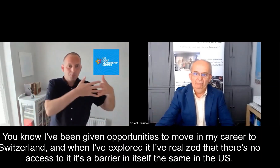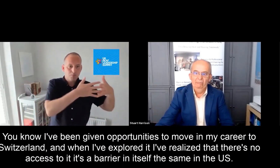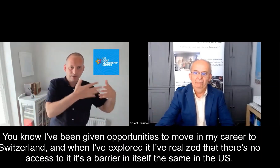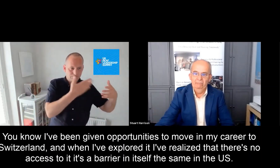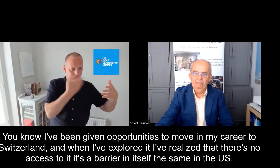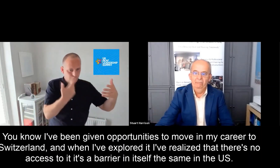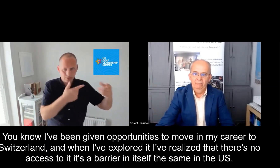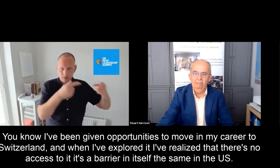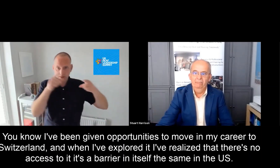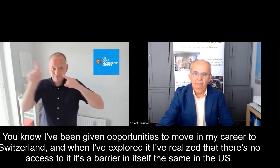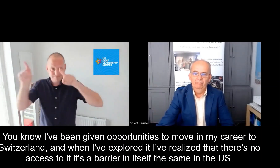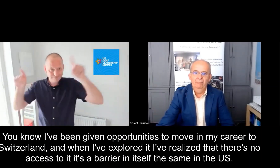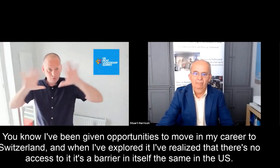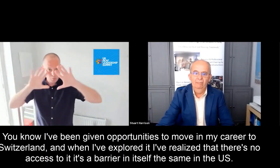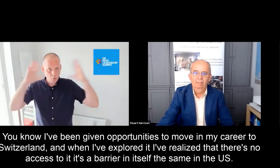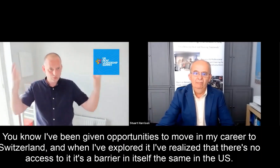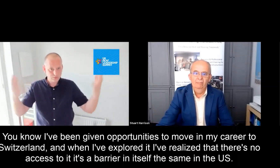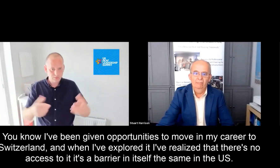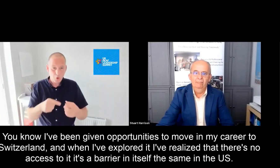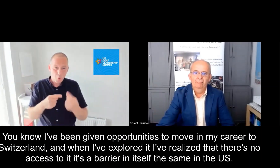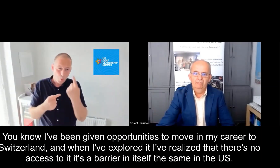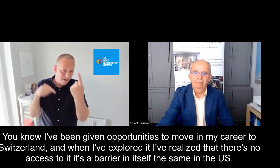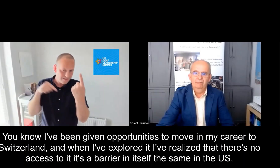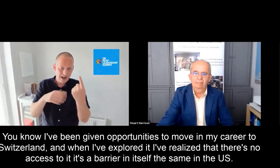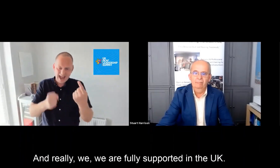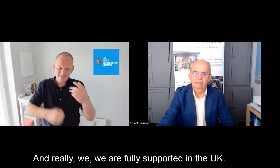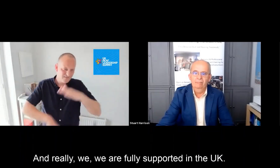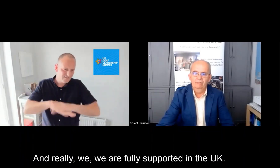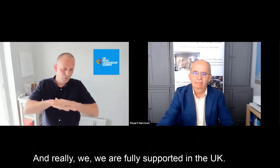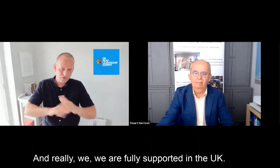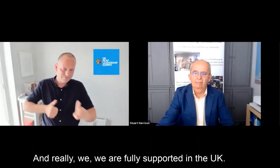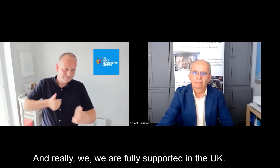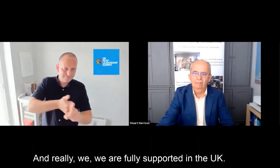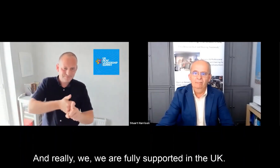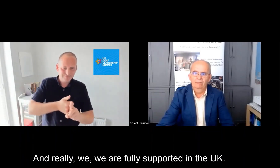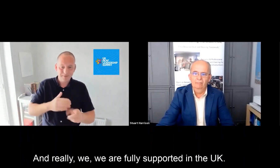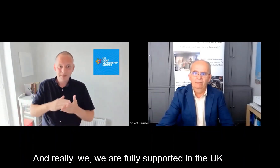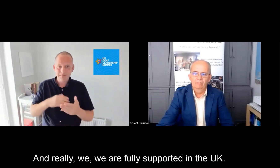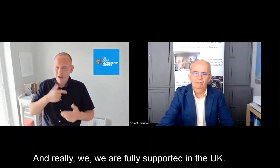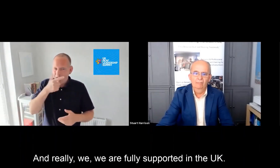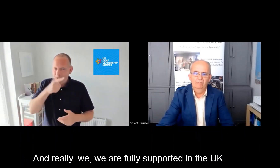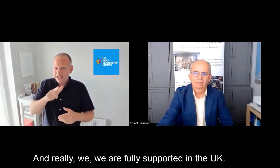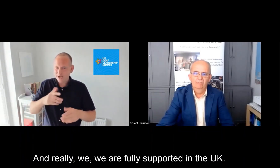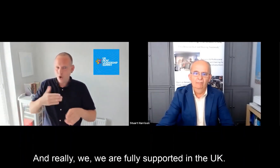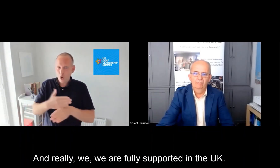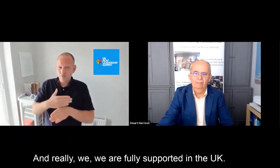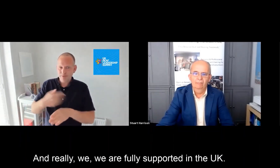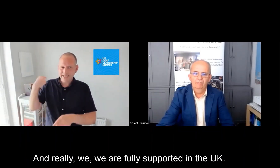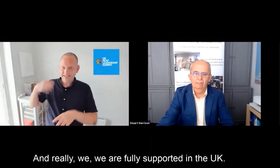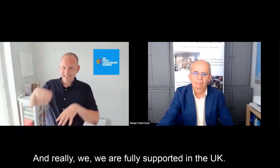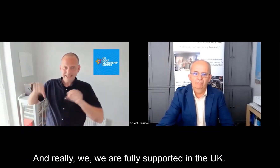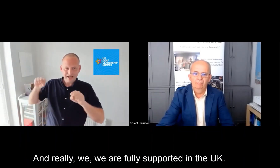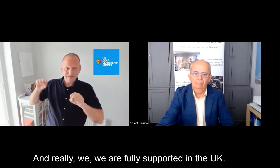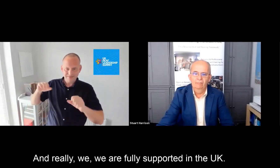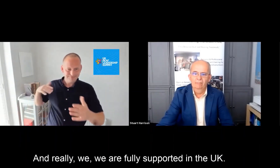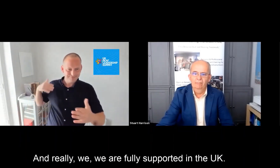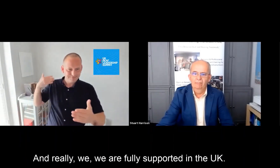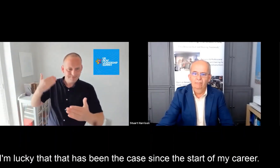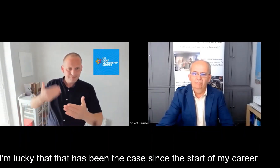to work. It's a barrier in itself. The same in the US. Really, we are fully supported in the UK.